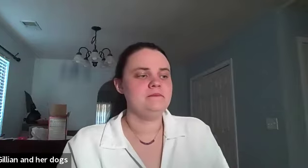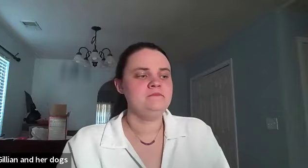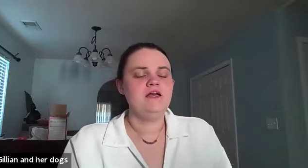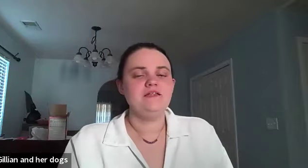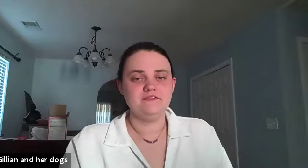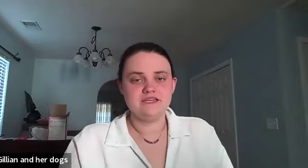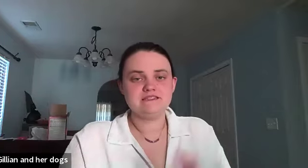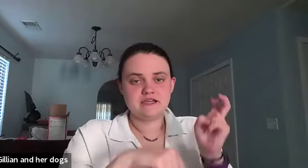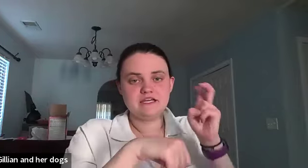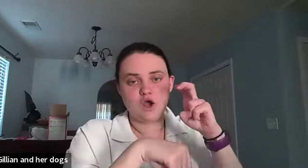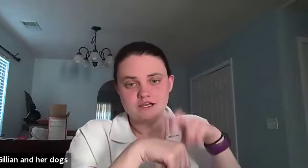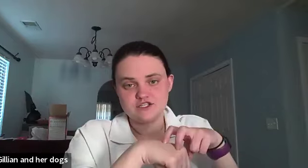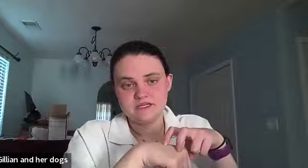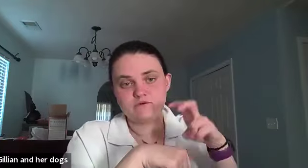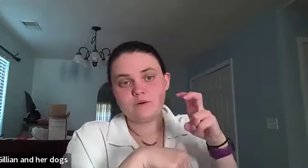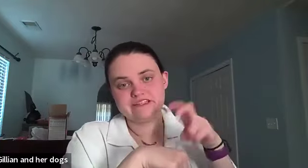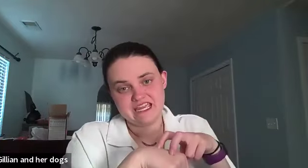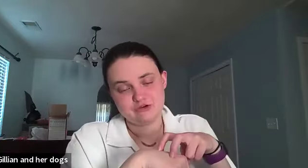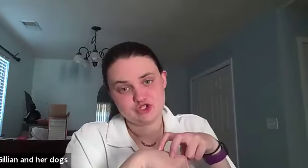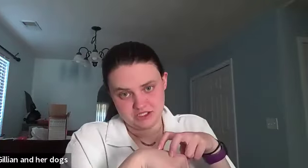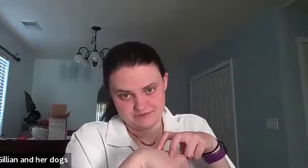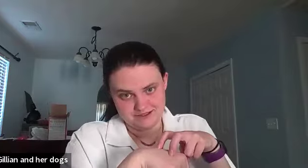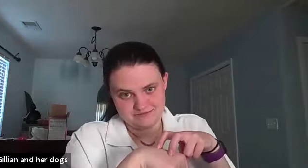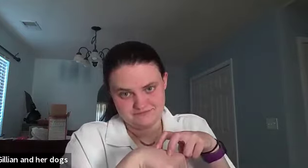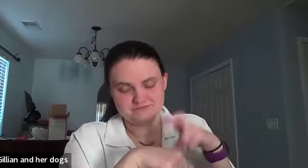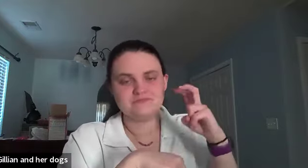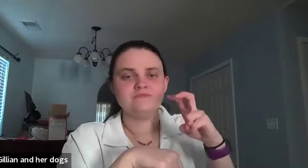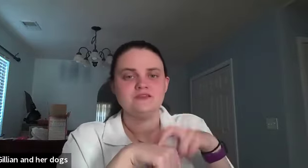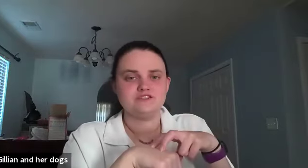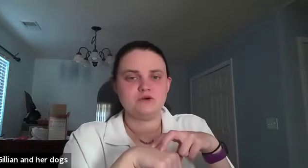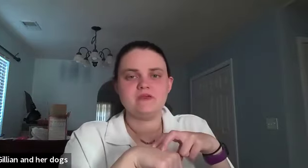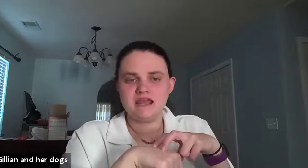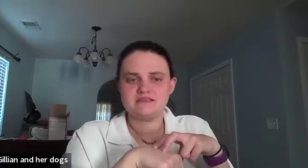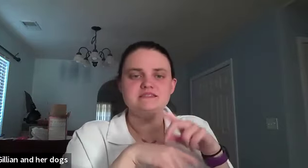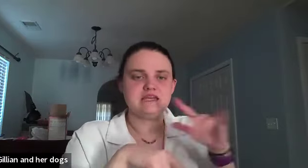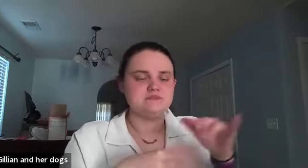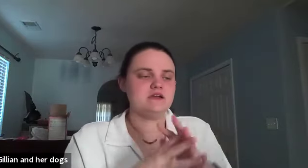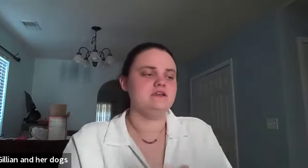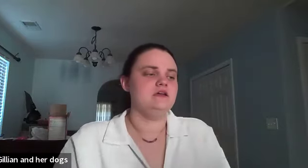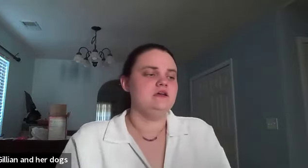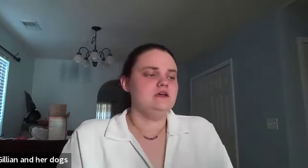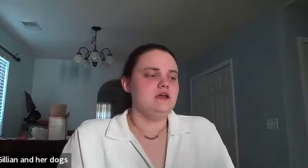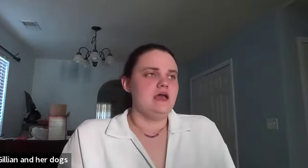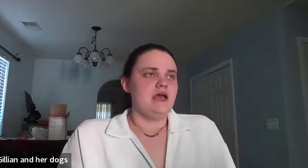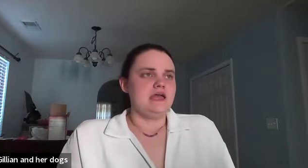Okay, this sign can also be for potato chips. So that has the same sign.